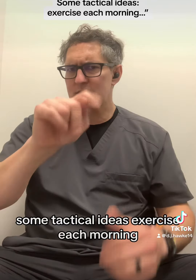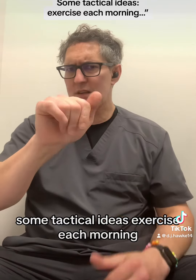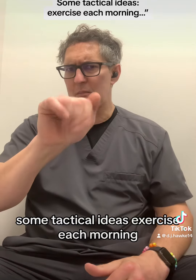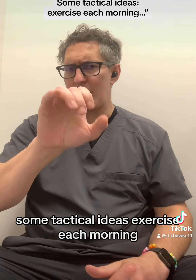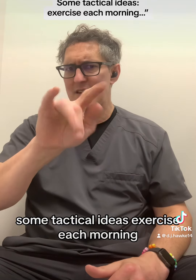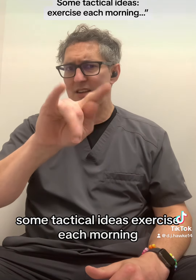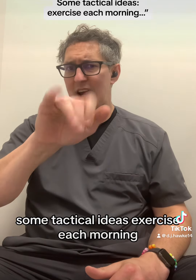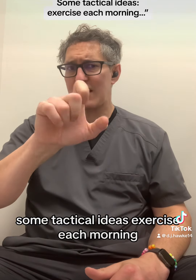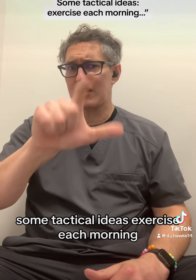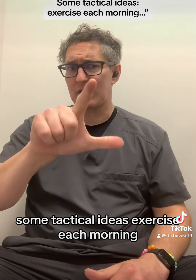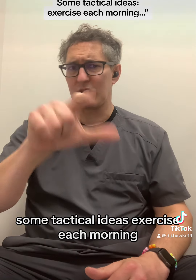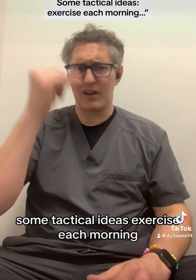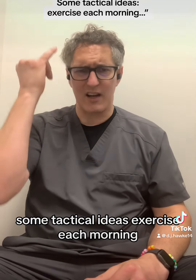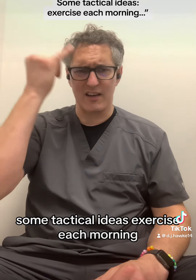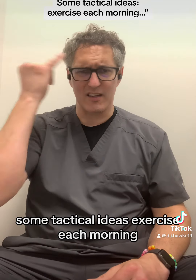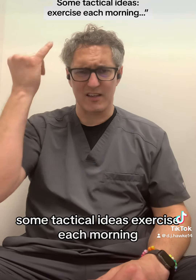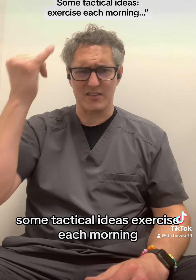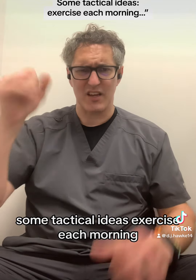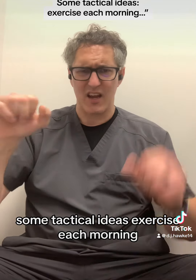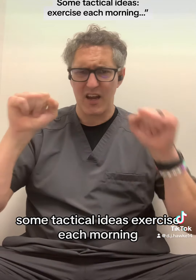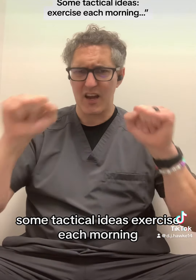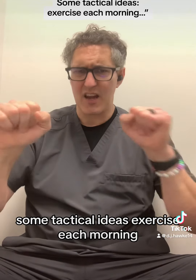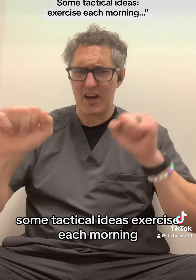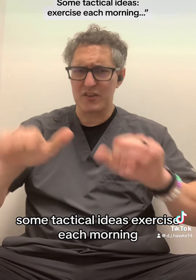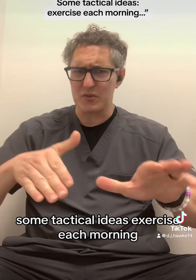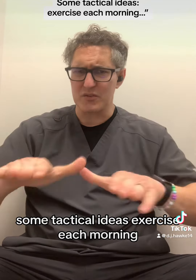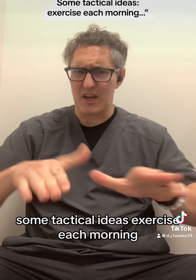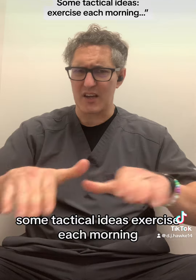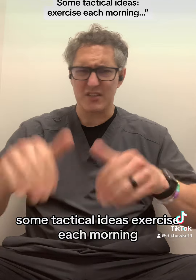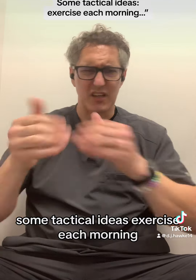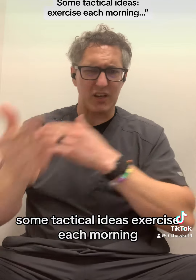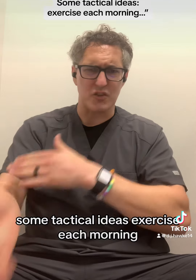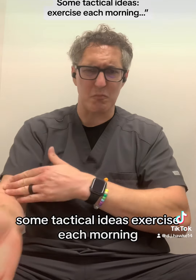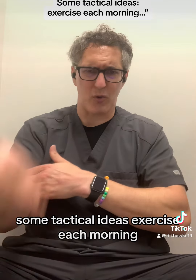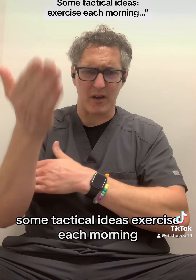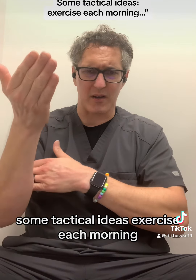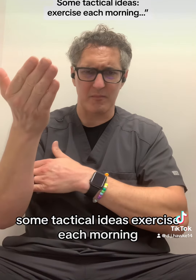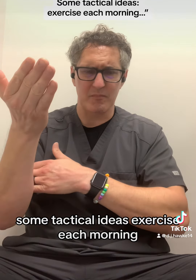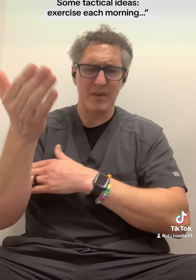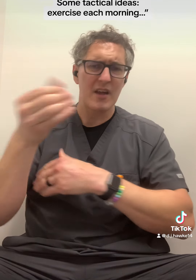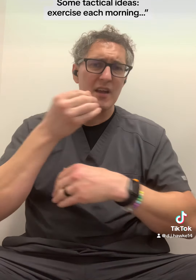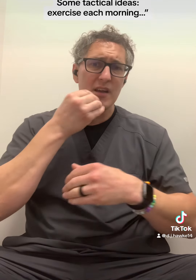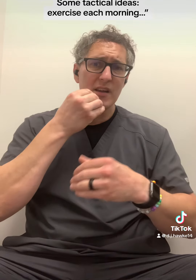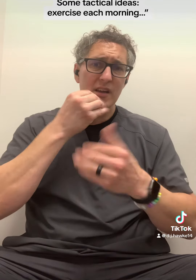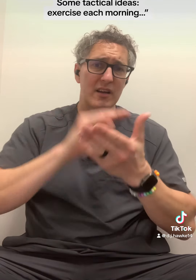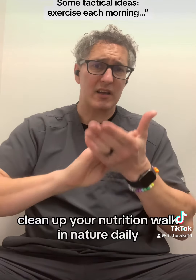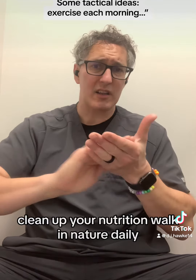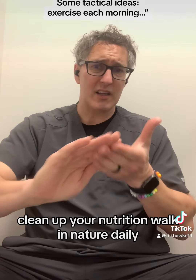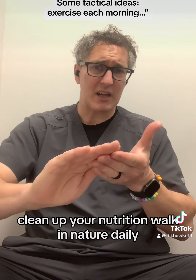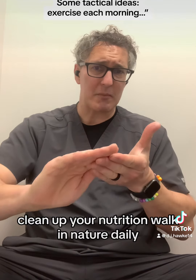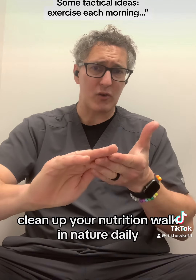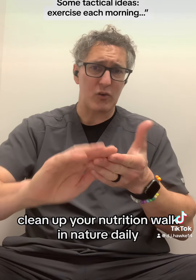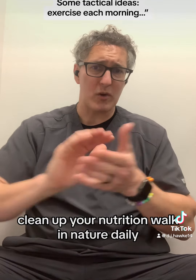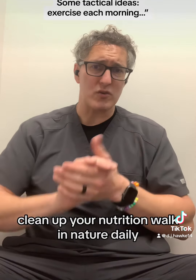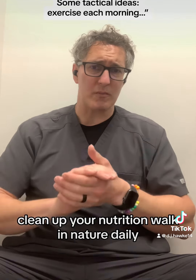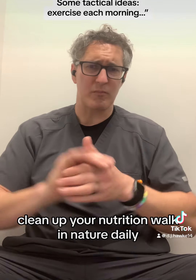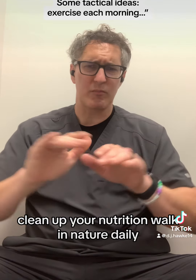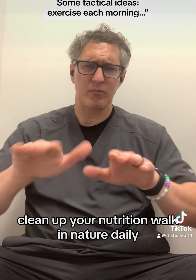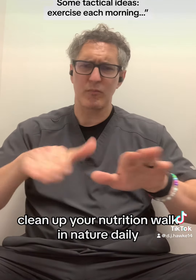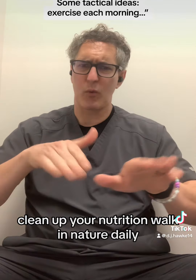Some tactical ideas. Exercise each morning. Clean up your nutrition.